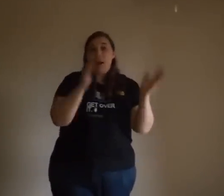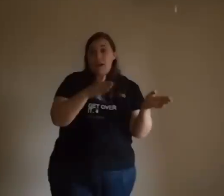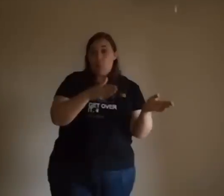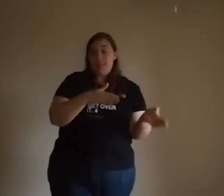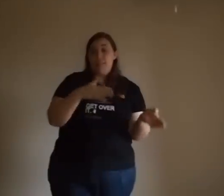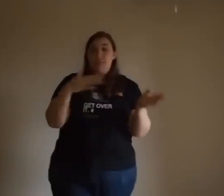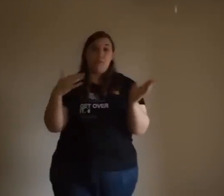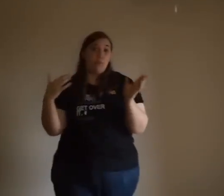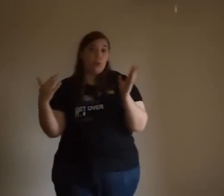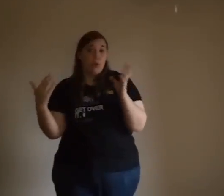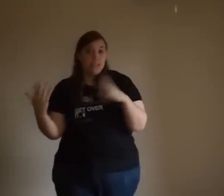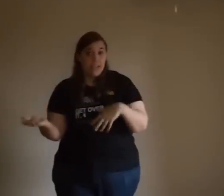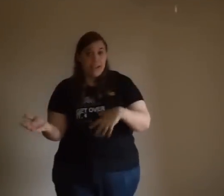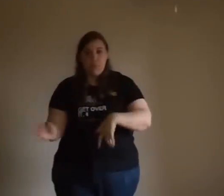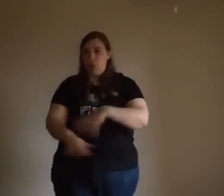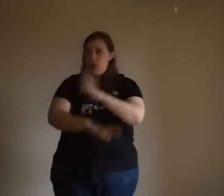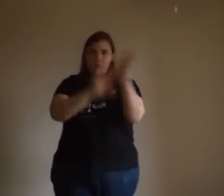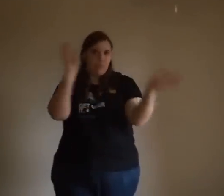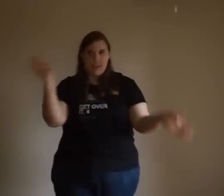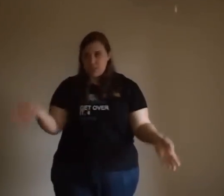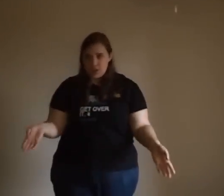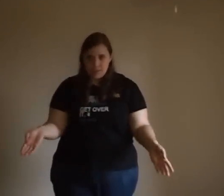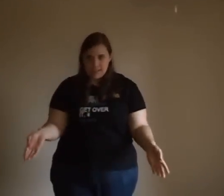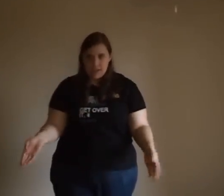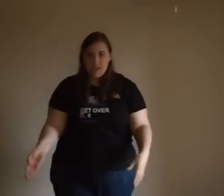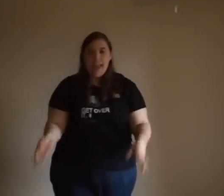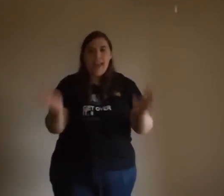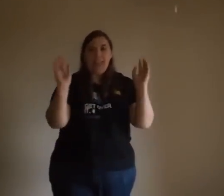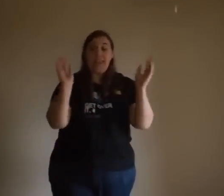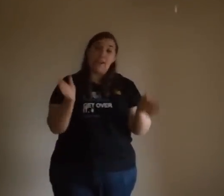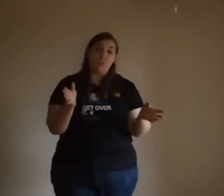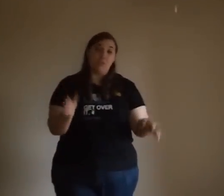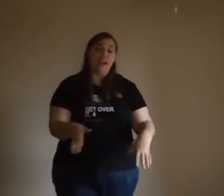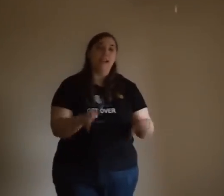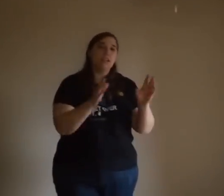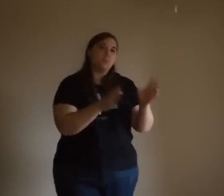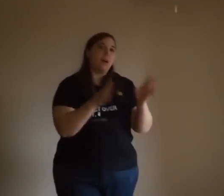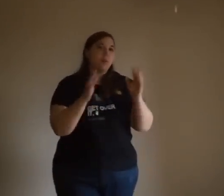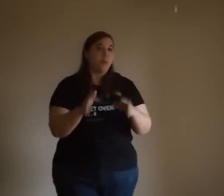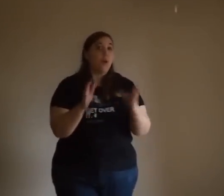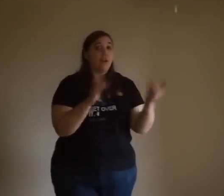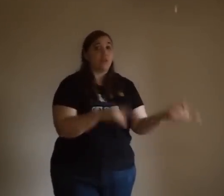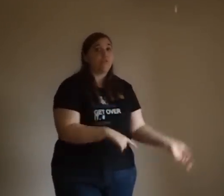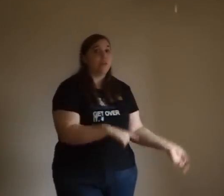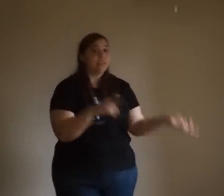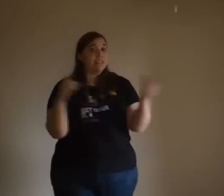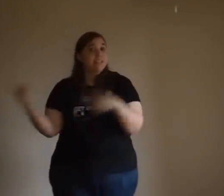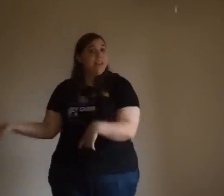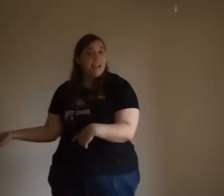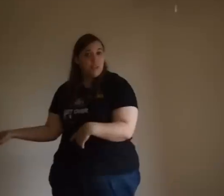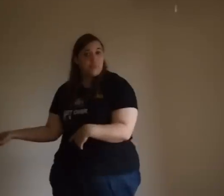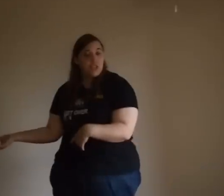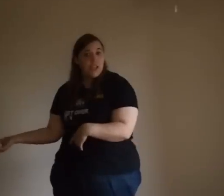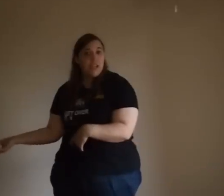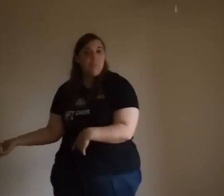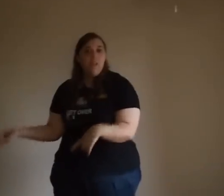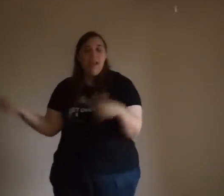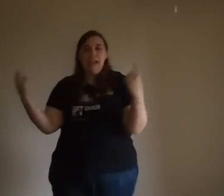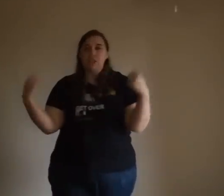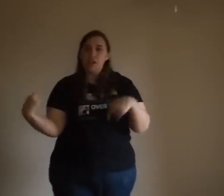Spock winds up saving McCoy's life while all the fight's going down. And then after the fight, Spock and McCoy are thrown in a cell for cheating, and Kirk